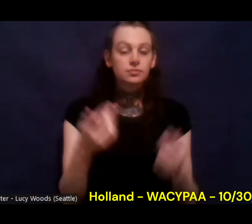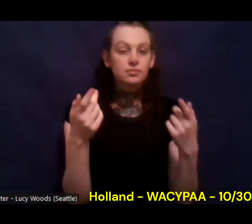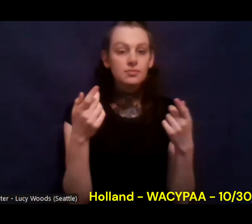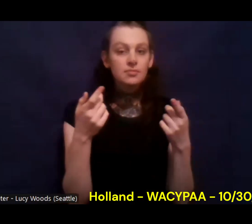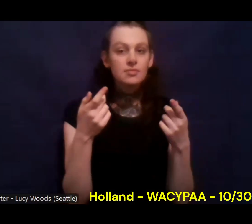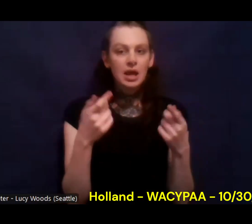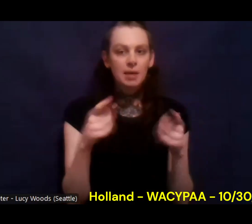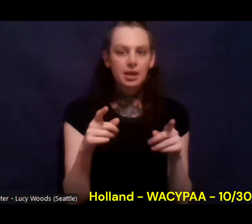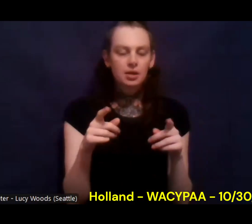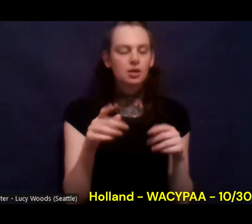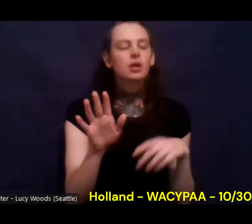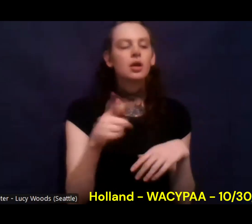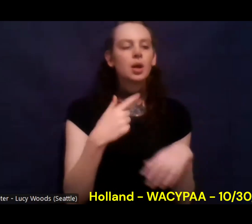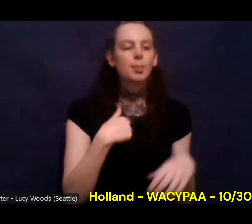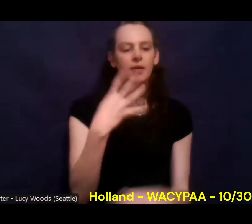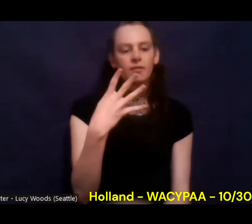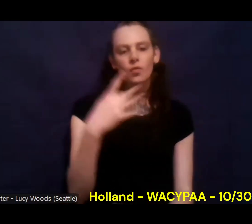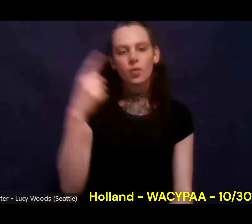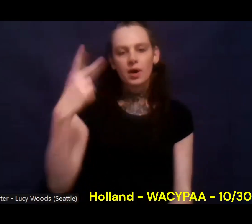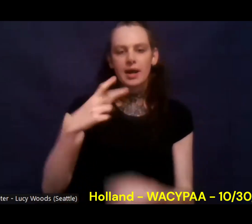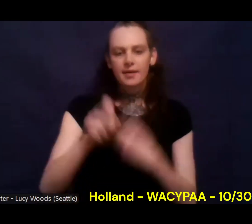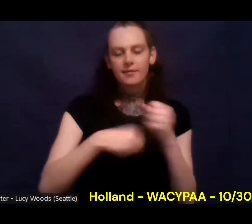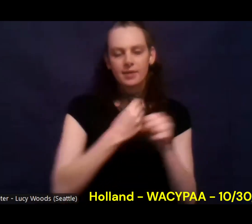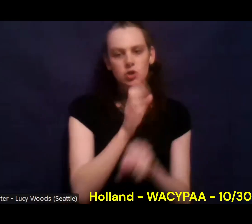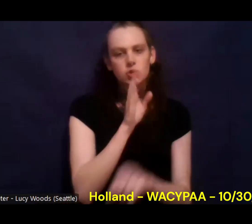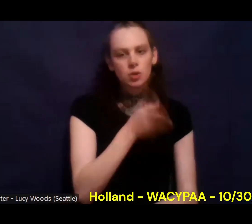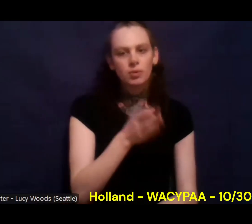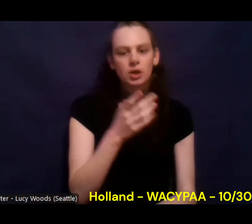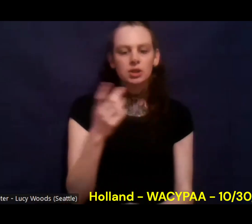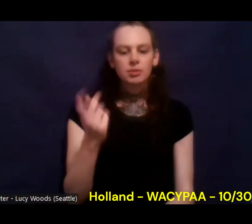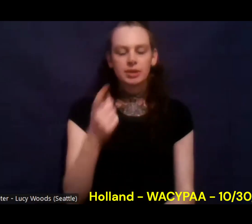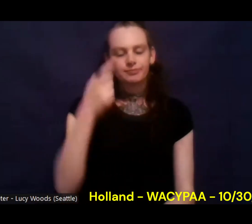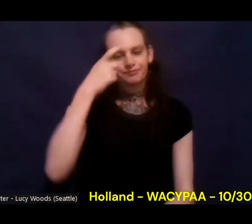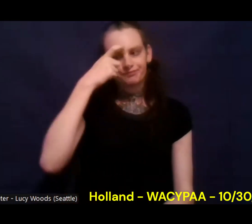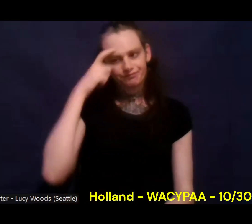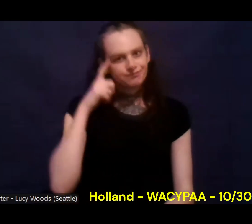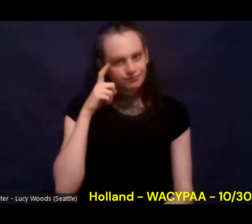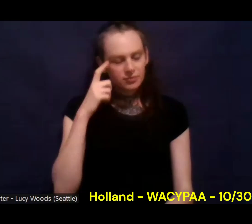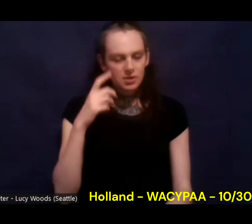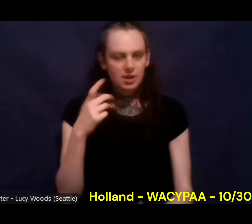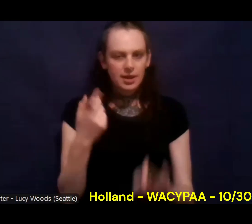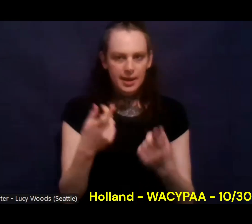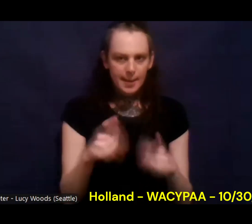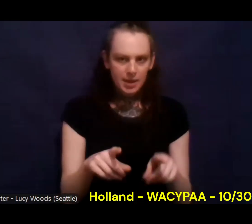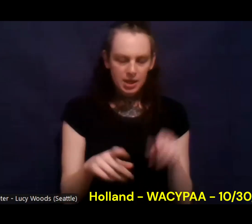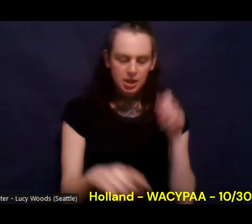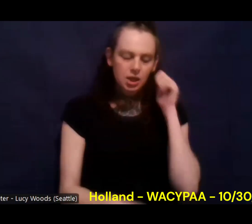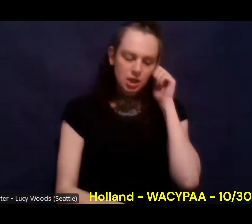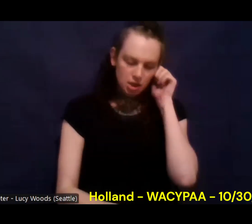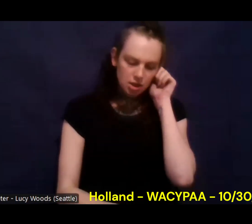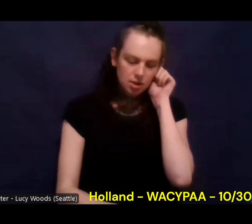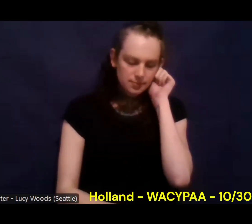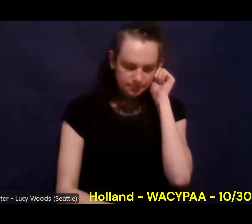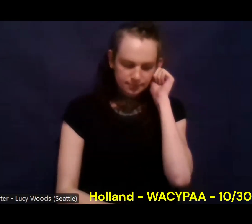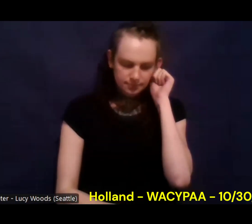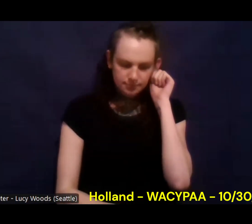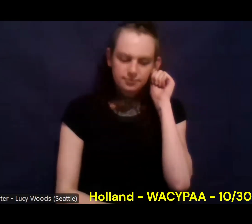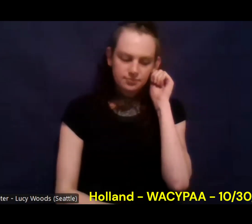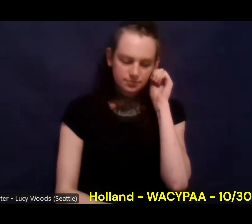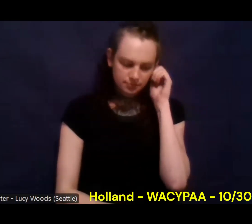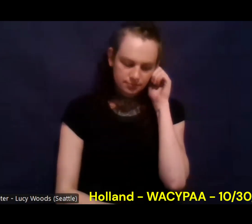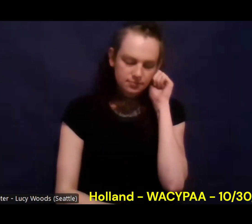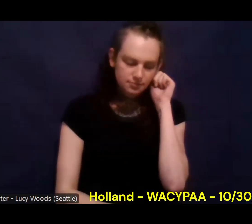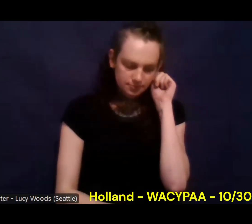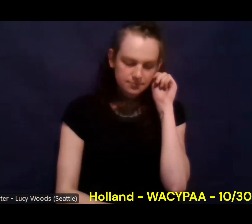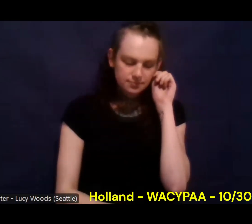4.5 years sober. Something traumatic happened to me. What happened though wasn't something